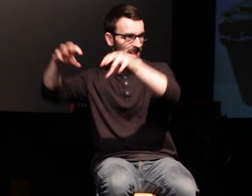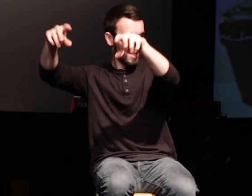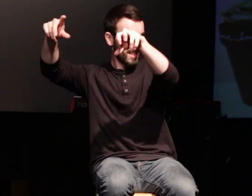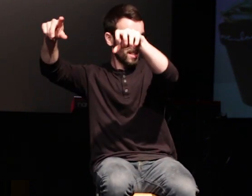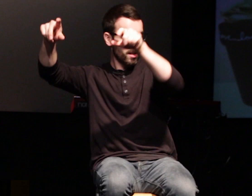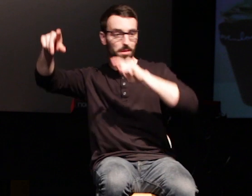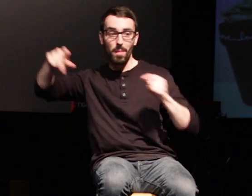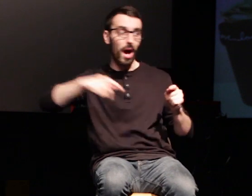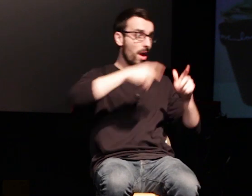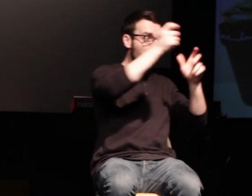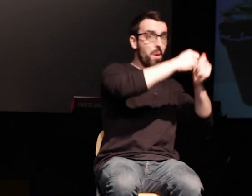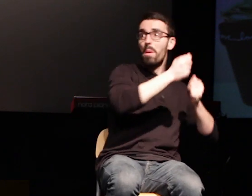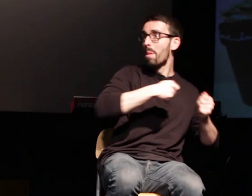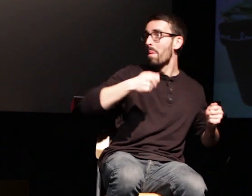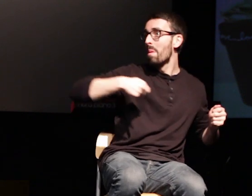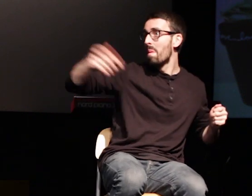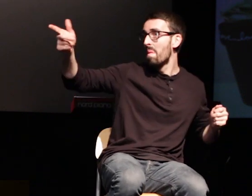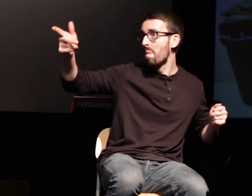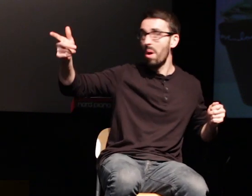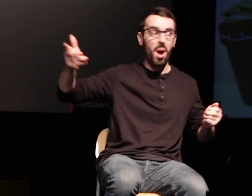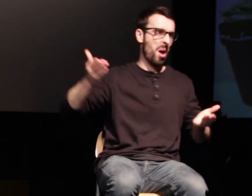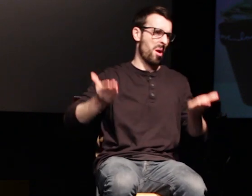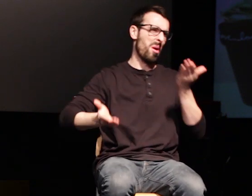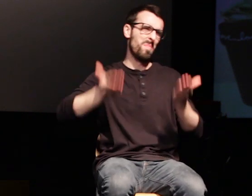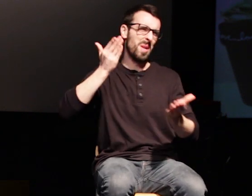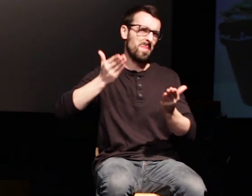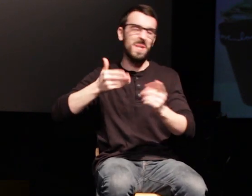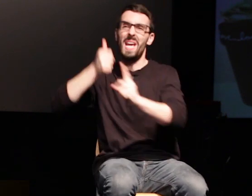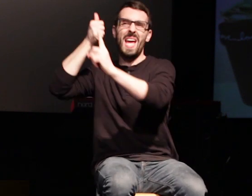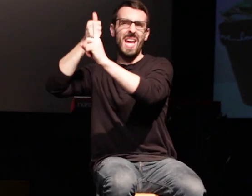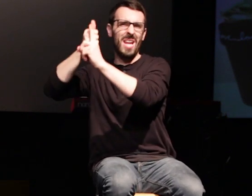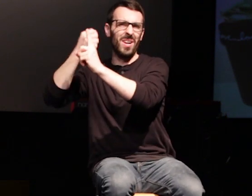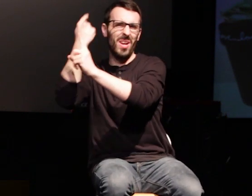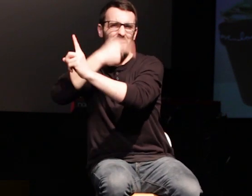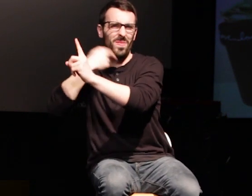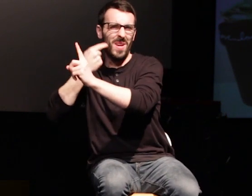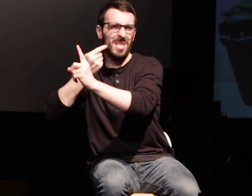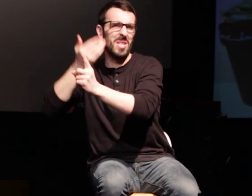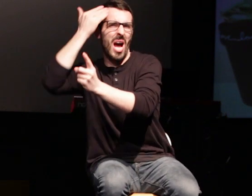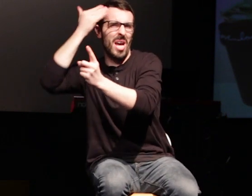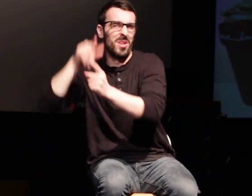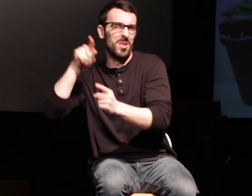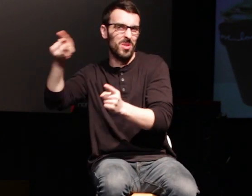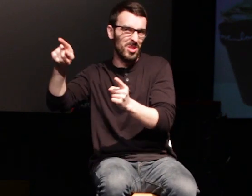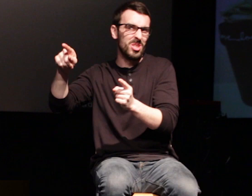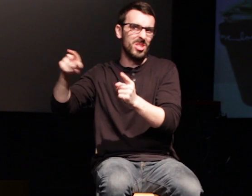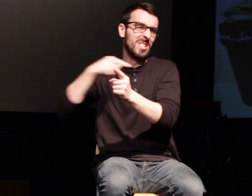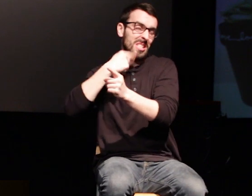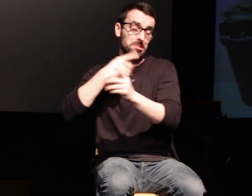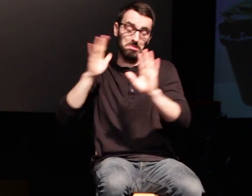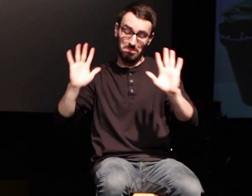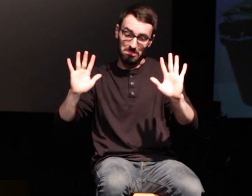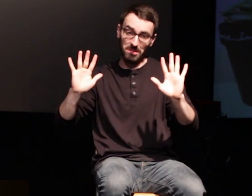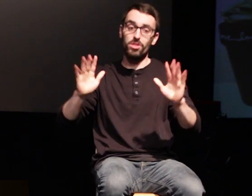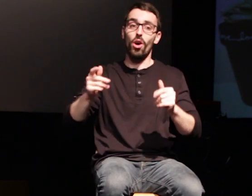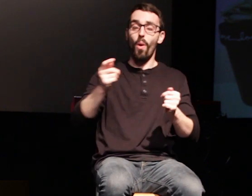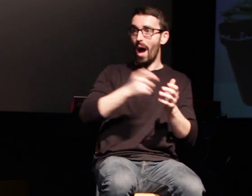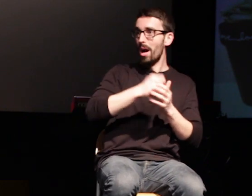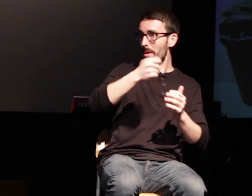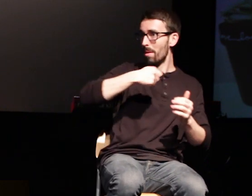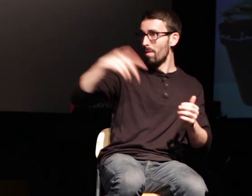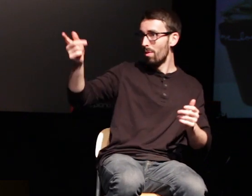face. Unconfirmed. She said it did. I didn't see it. But she said it hit her in the face. So she took this thing, picked it up, and threw it at me